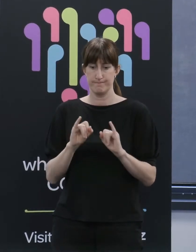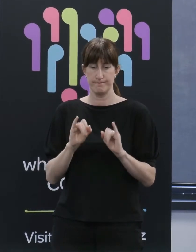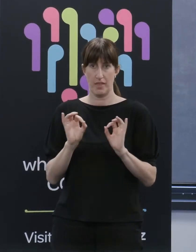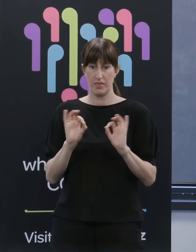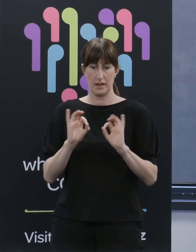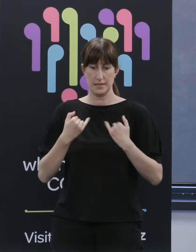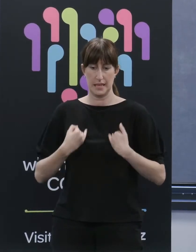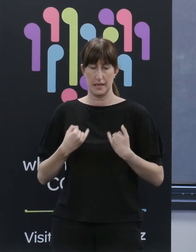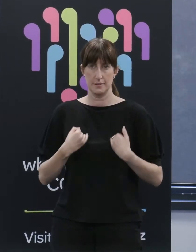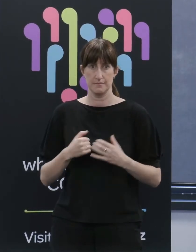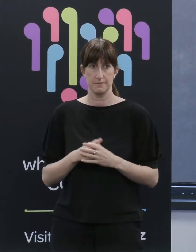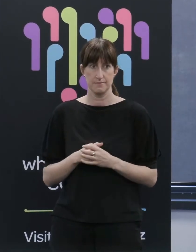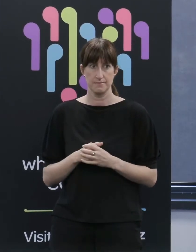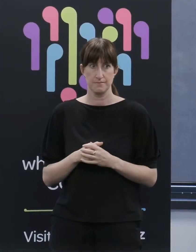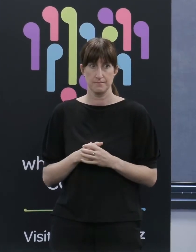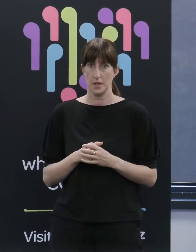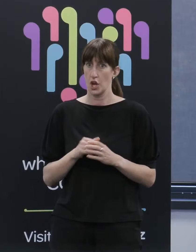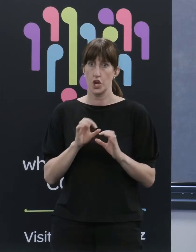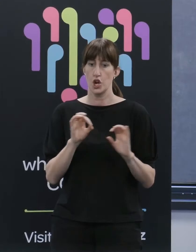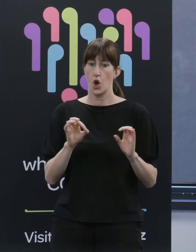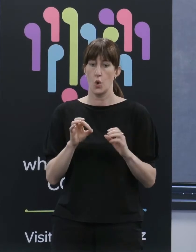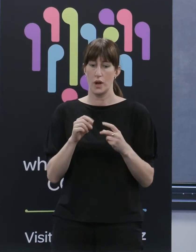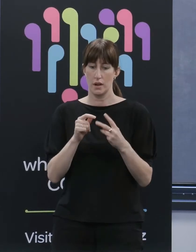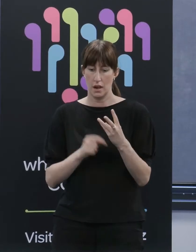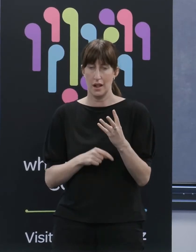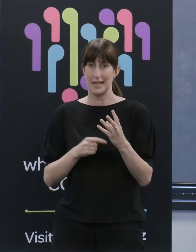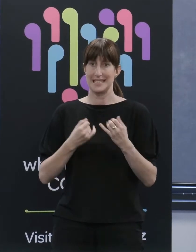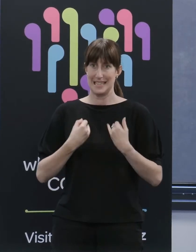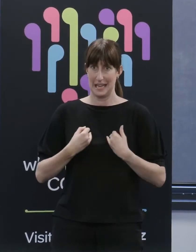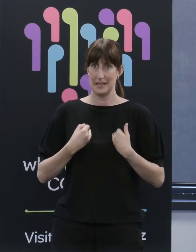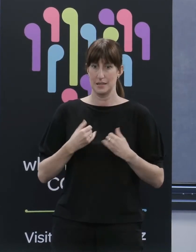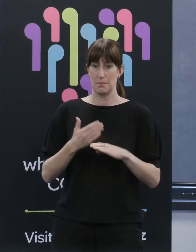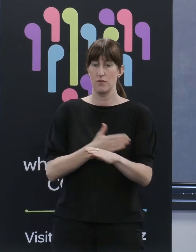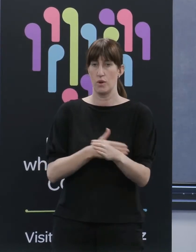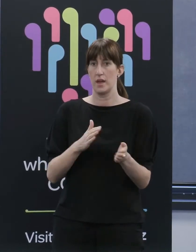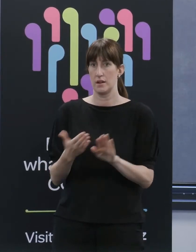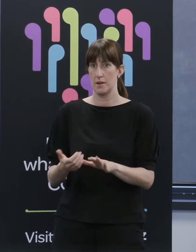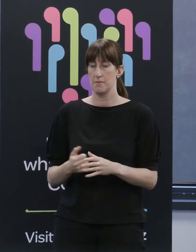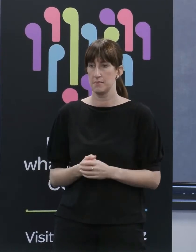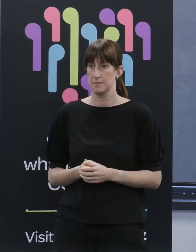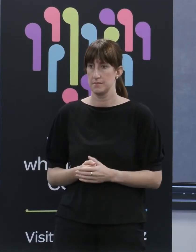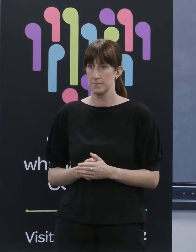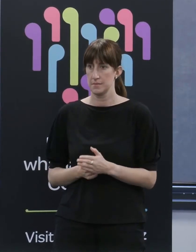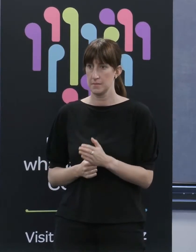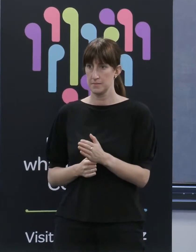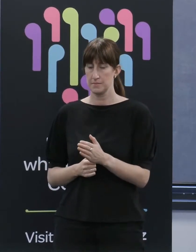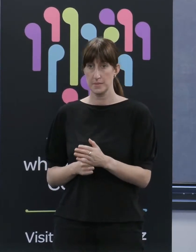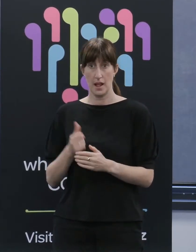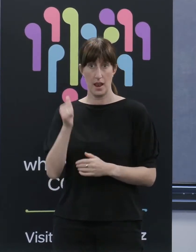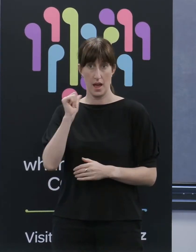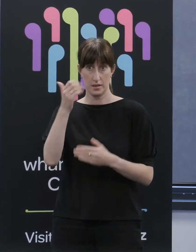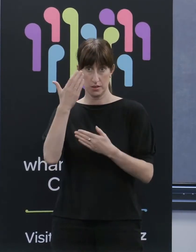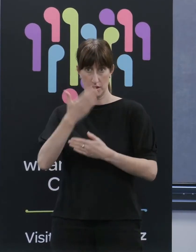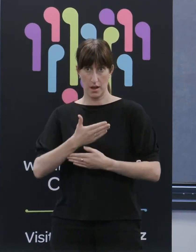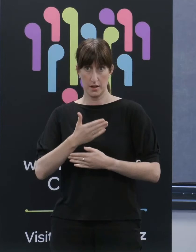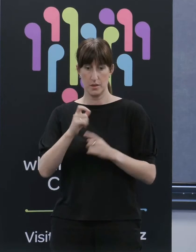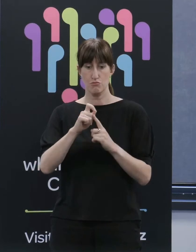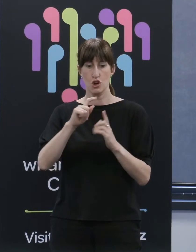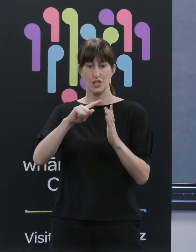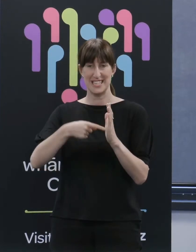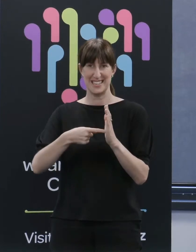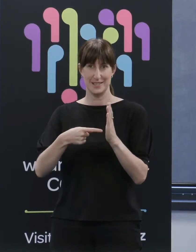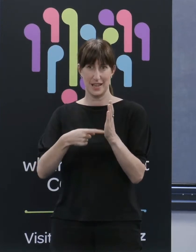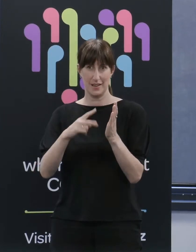Not even of the The person hadn't had any symptoms. On the back of that, obviously, we story on the project last night about a 35-year-old